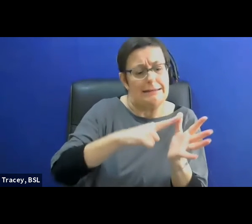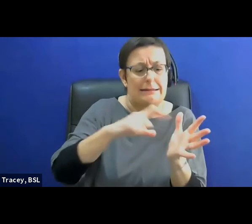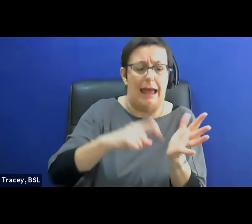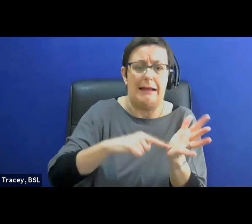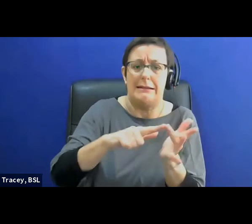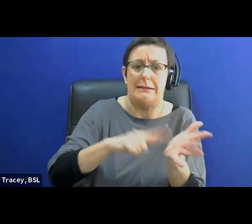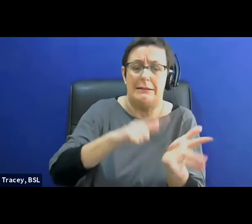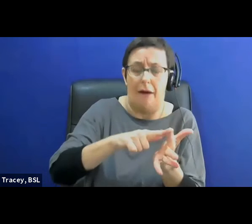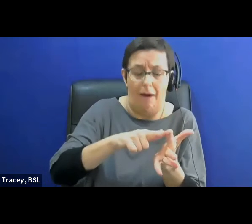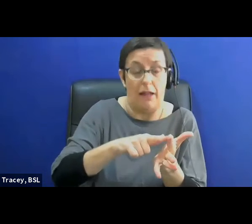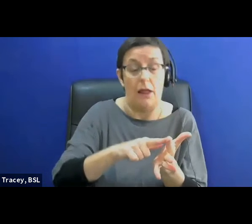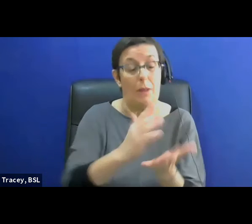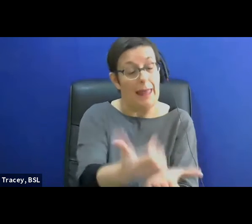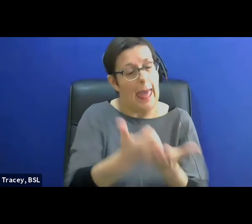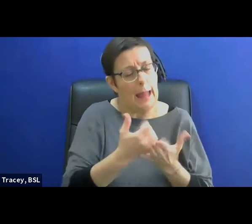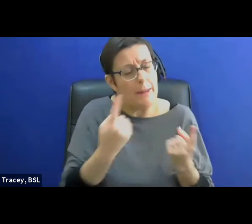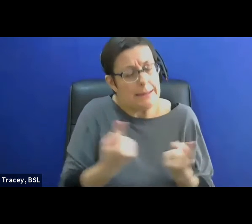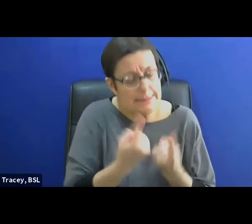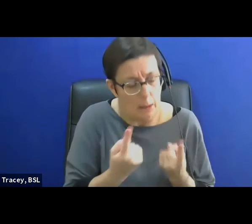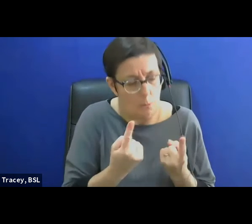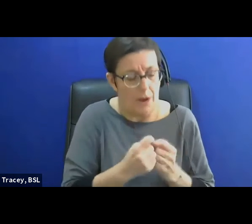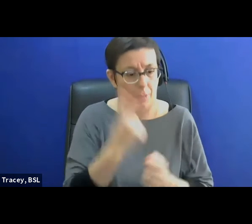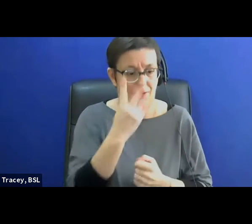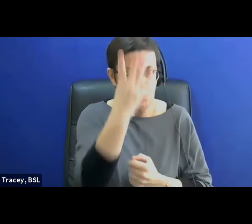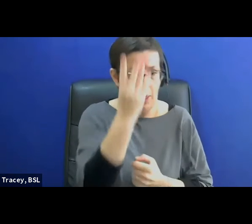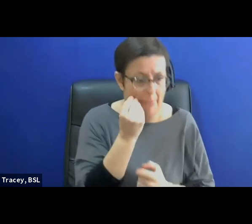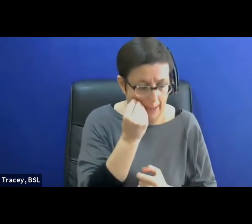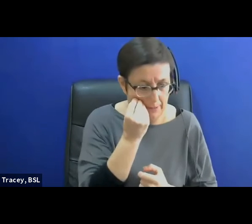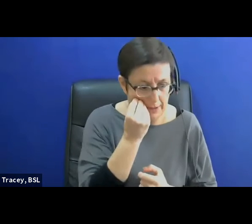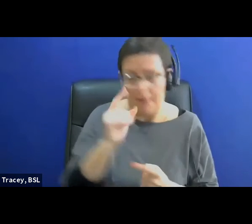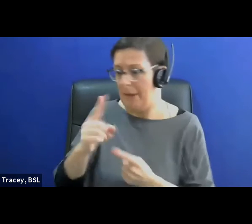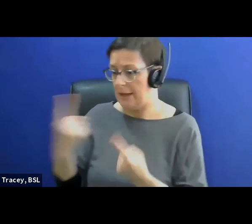it's balancing out some of these conflicts to make it right.